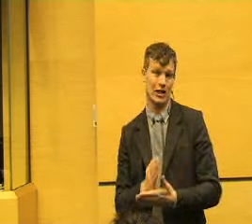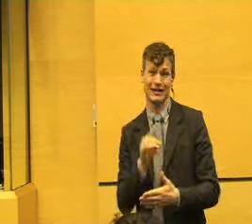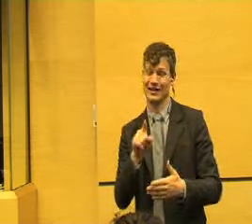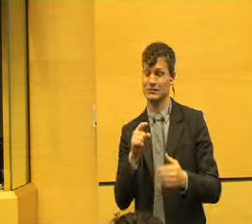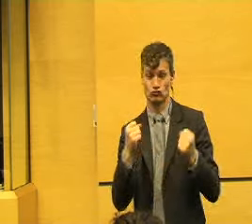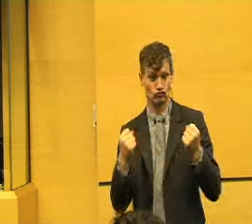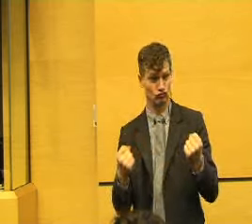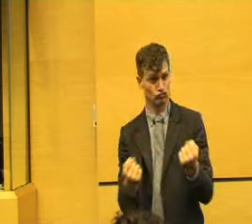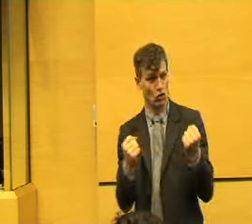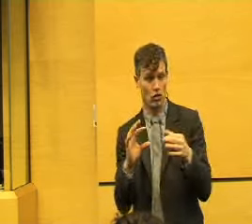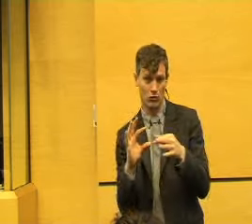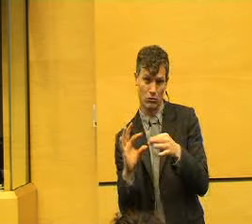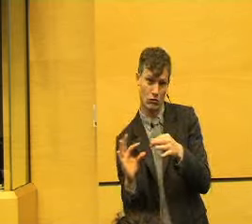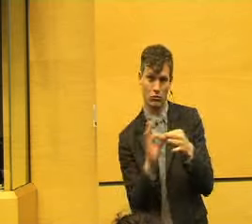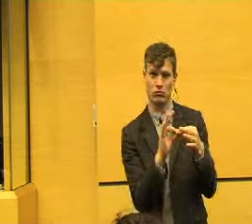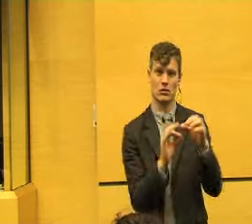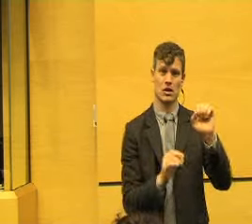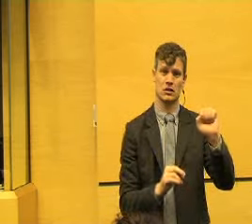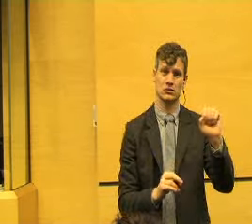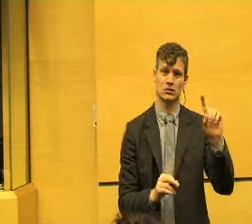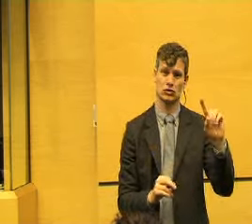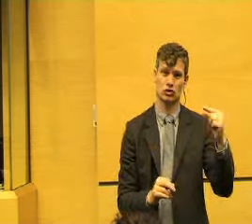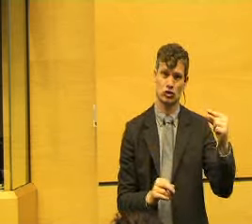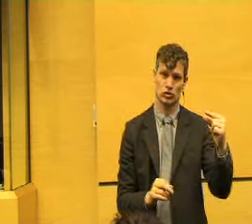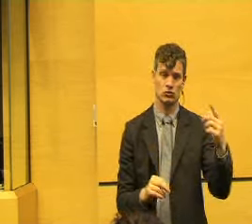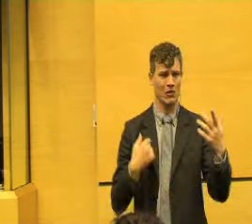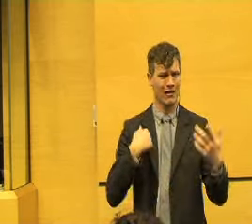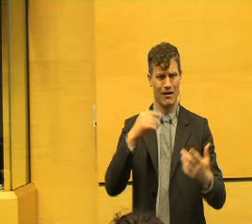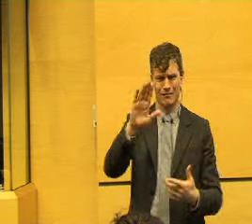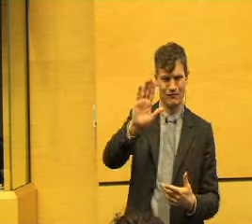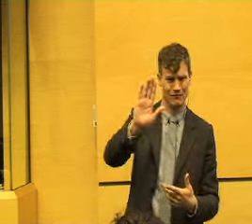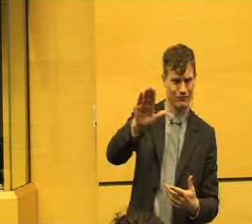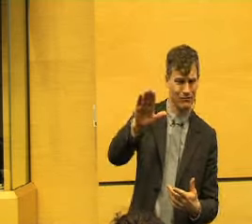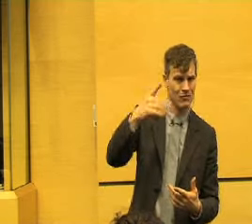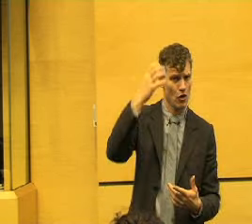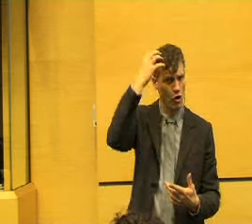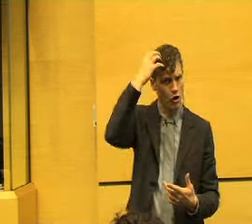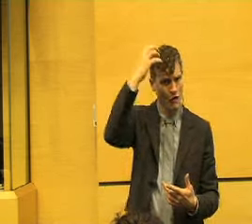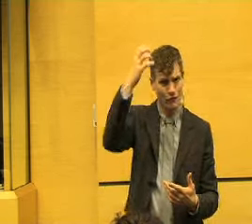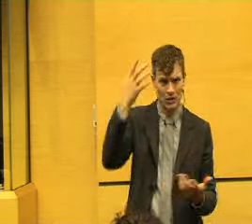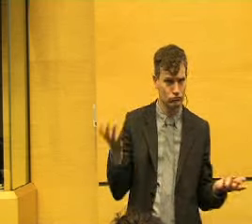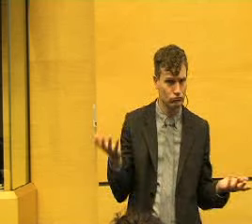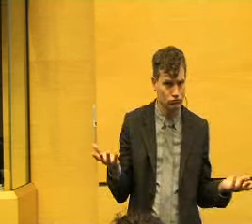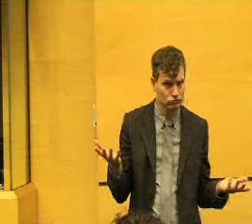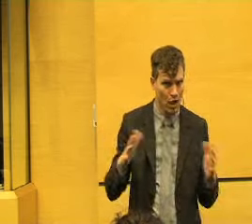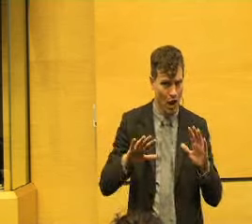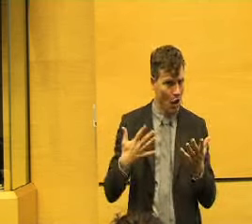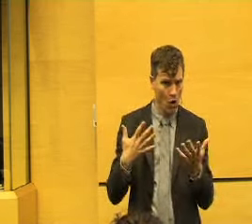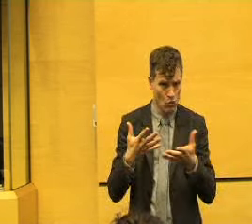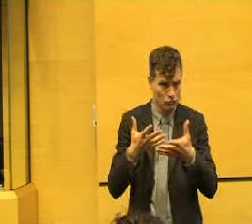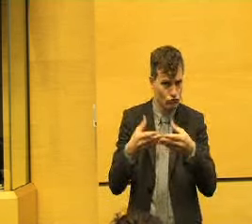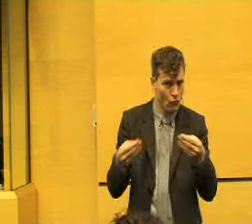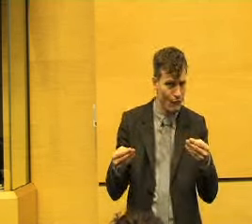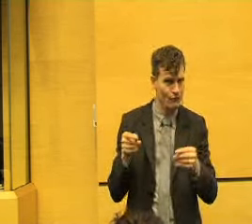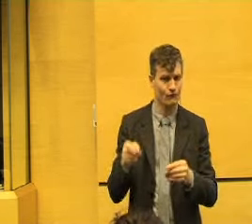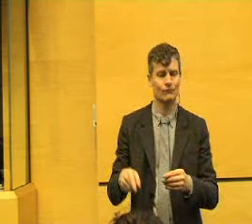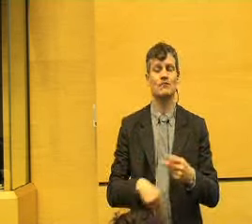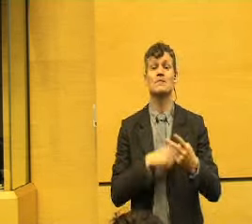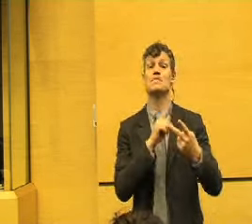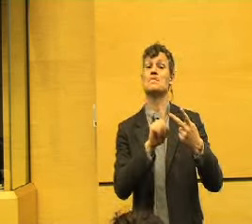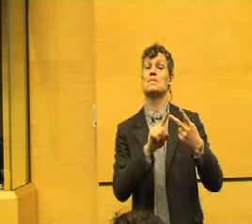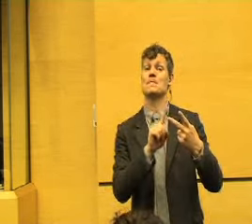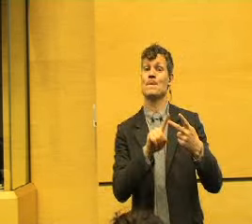of the government to address this issue? My second question relates to Article